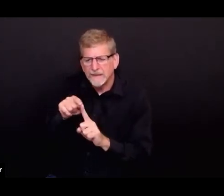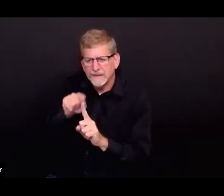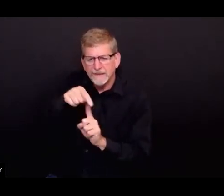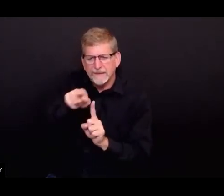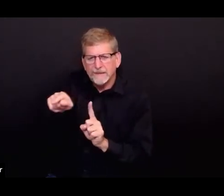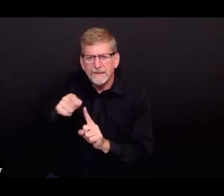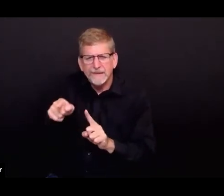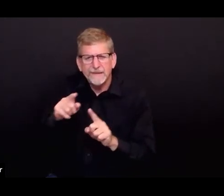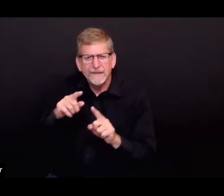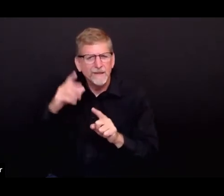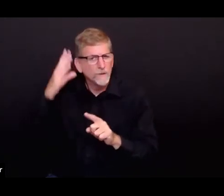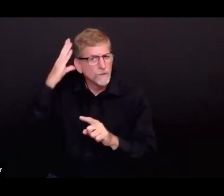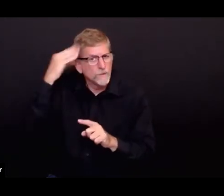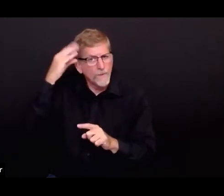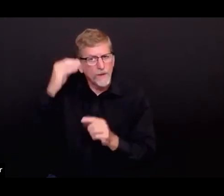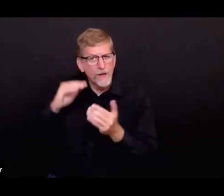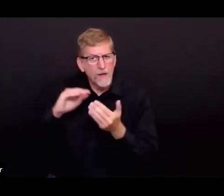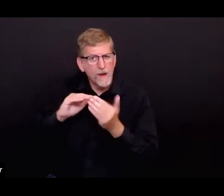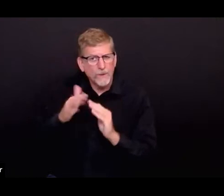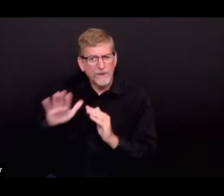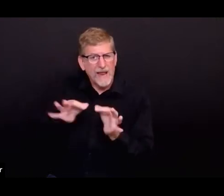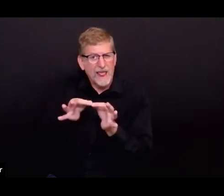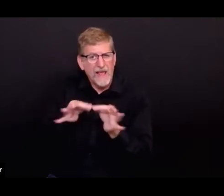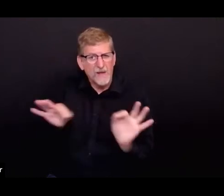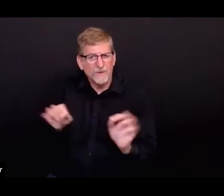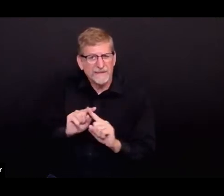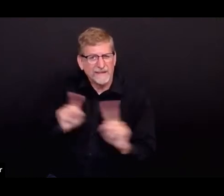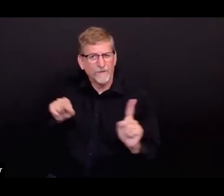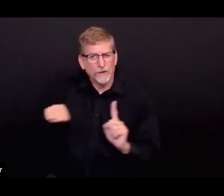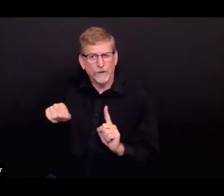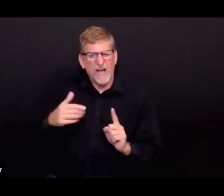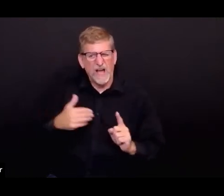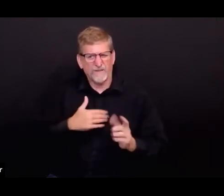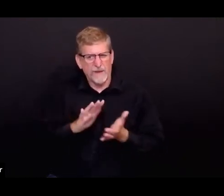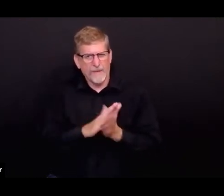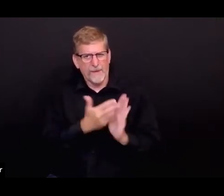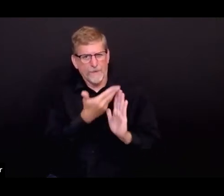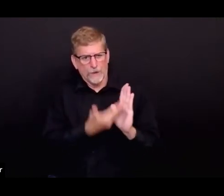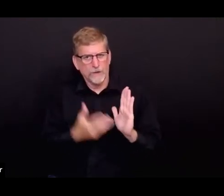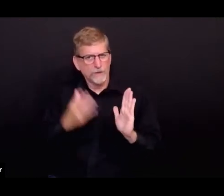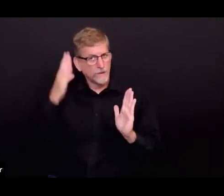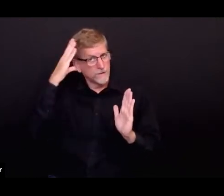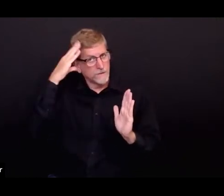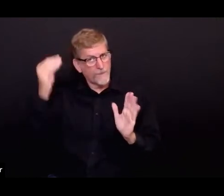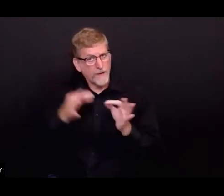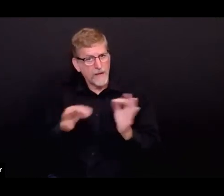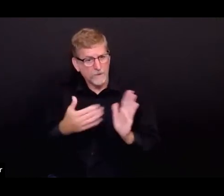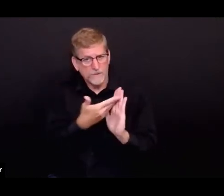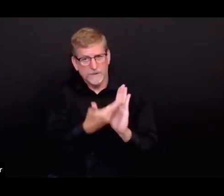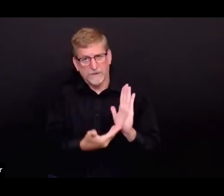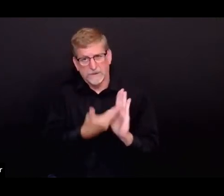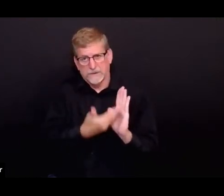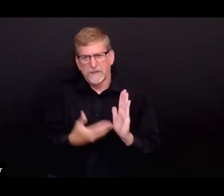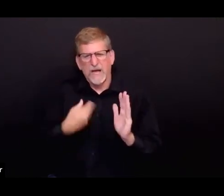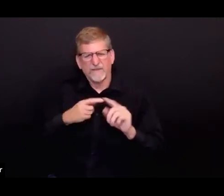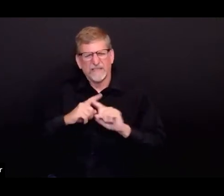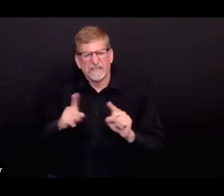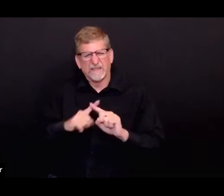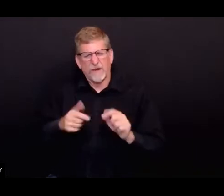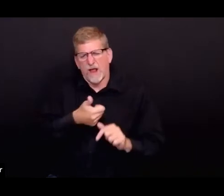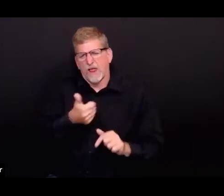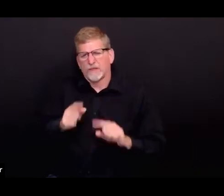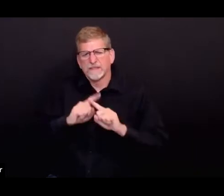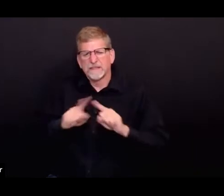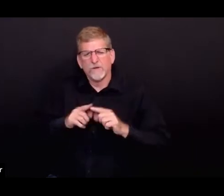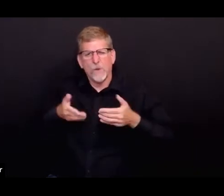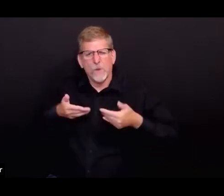materials that are available in many languages. So we just want to make sure that we can connect with you after to make sure that you have access to